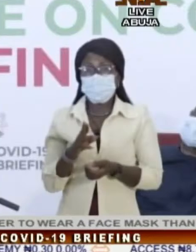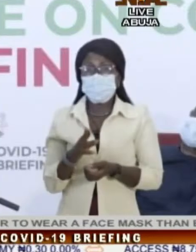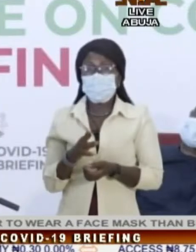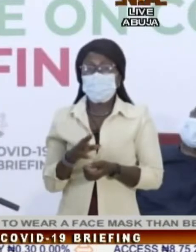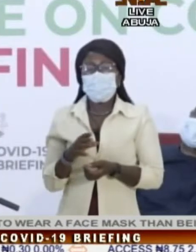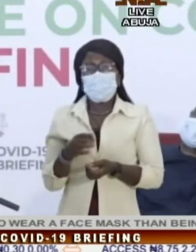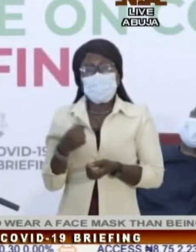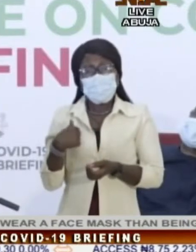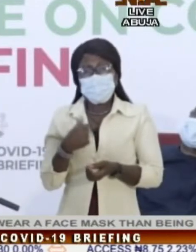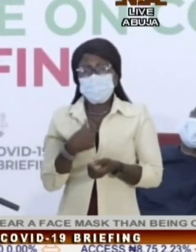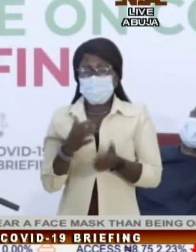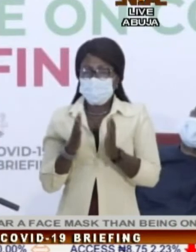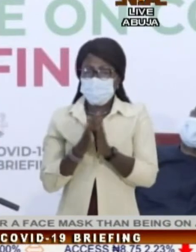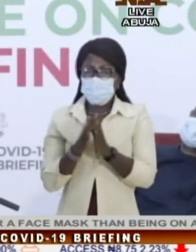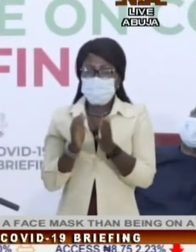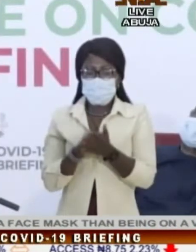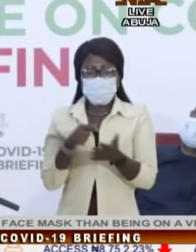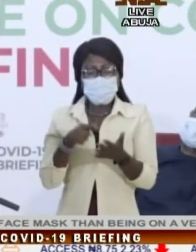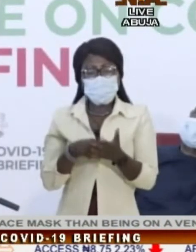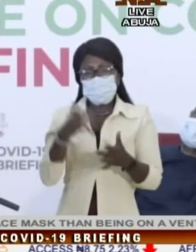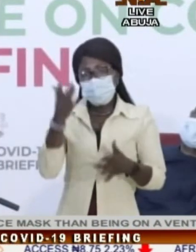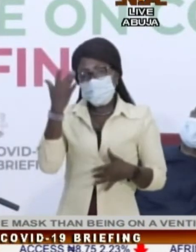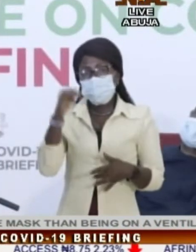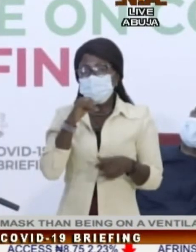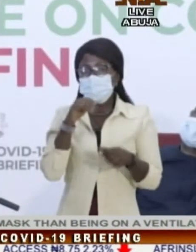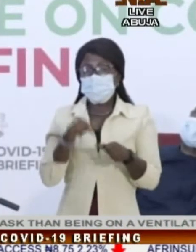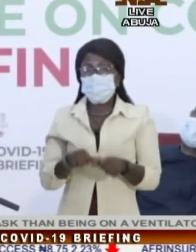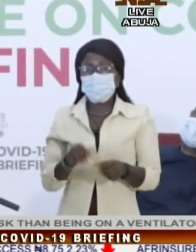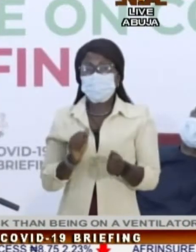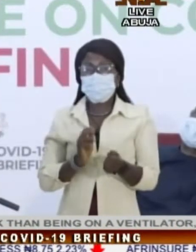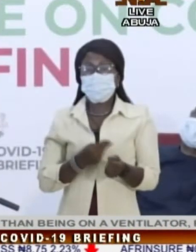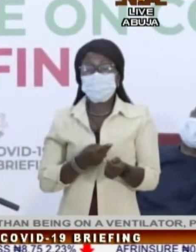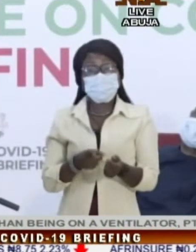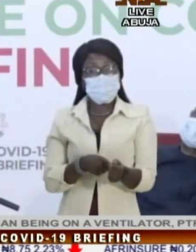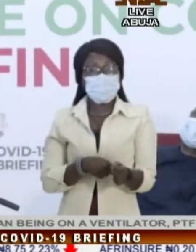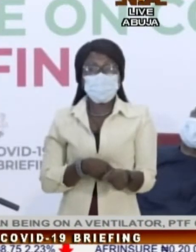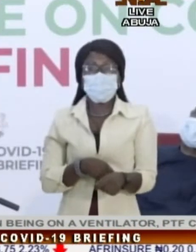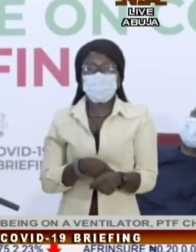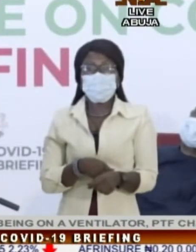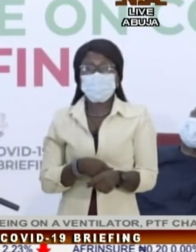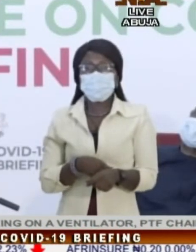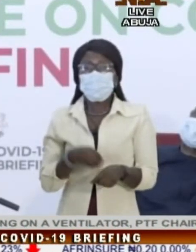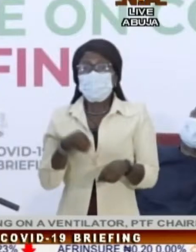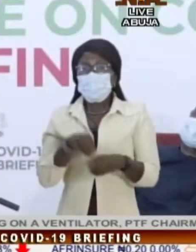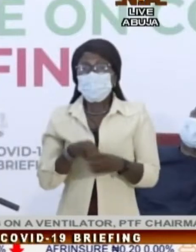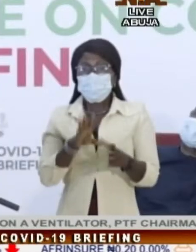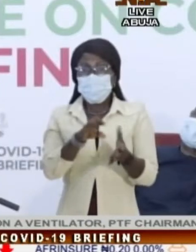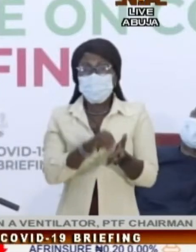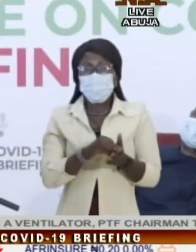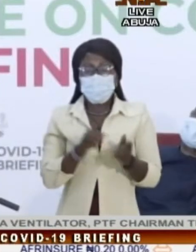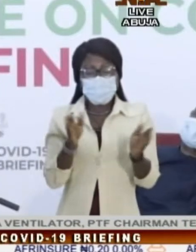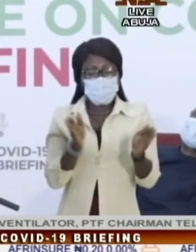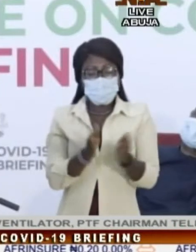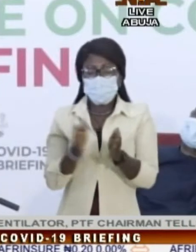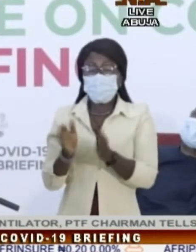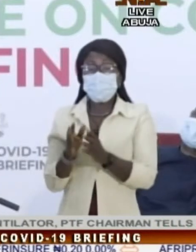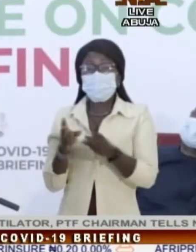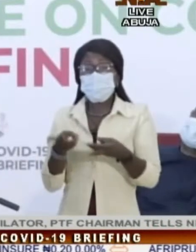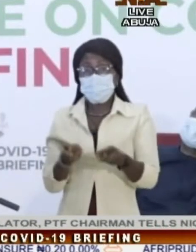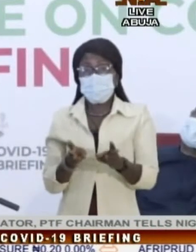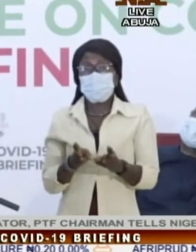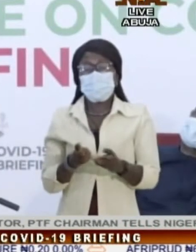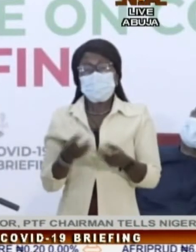a guji shiga rintsi taro na mutane da yawa. In ma ba ka da abin yi a waje, kai zaman